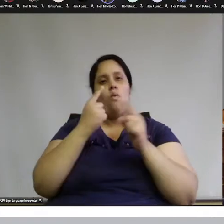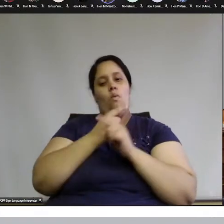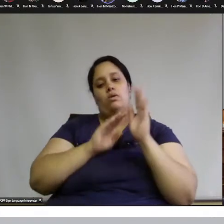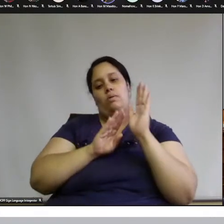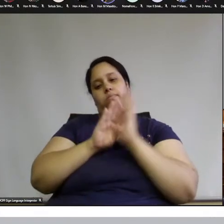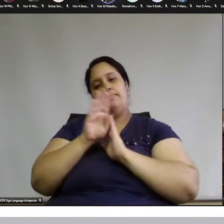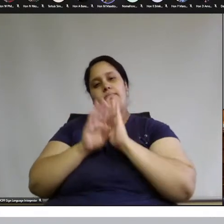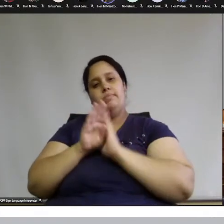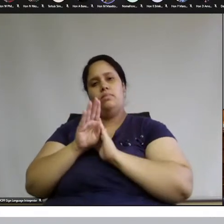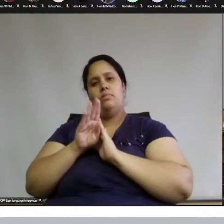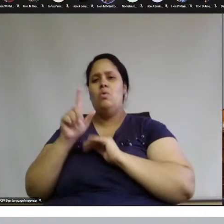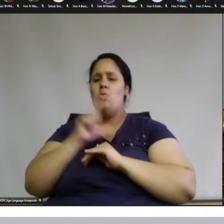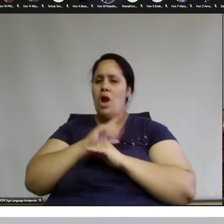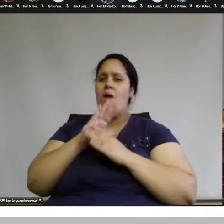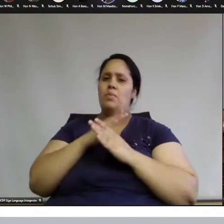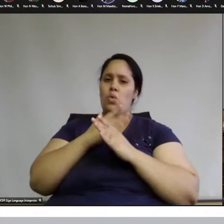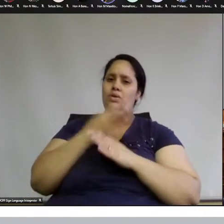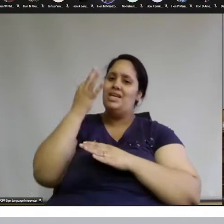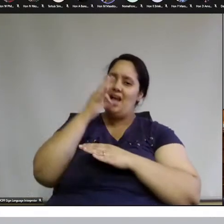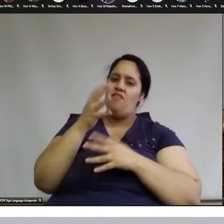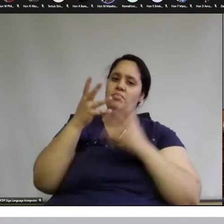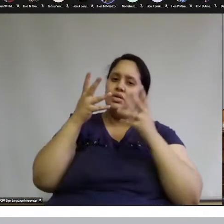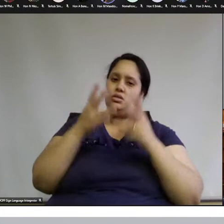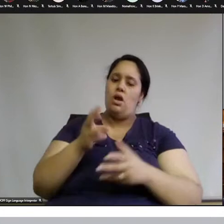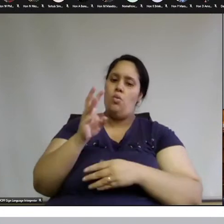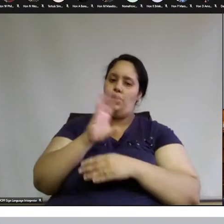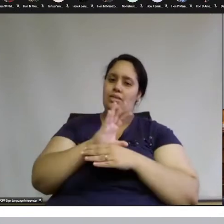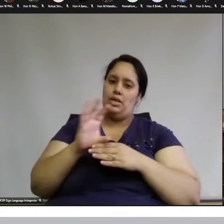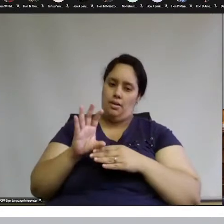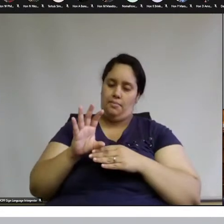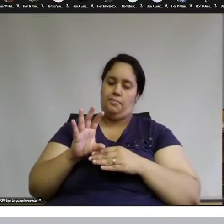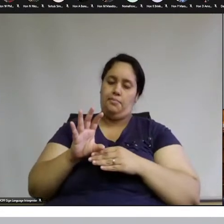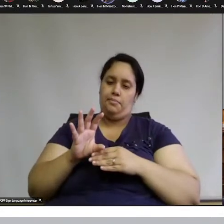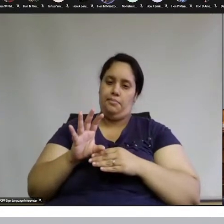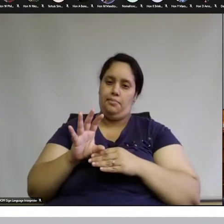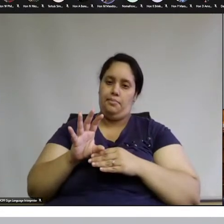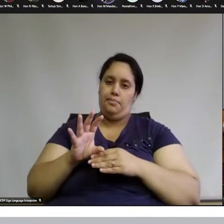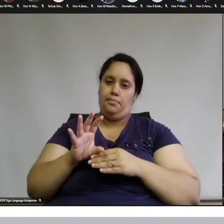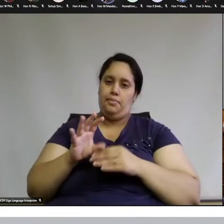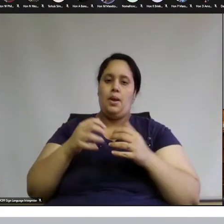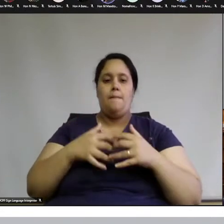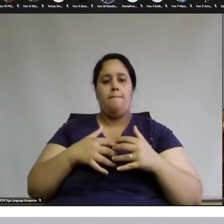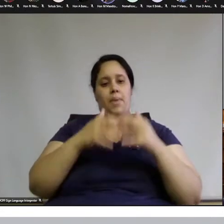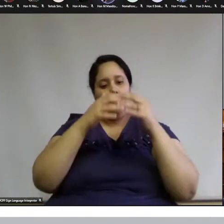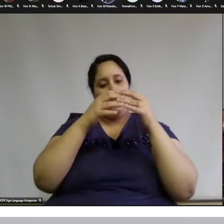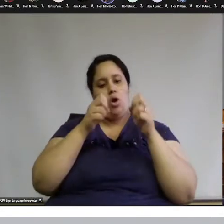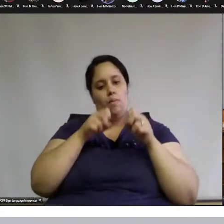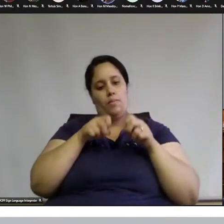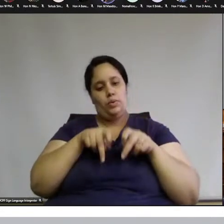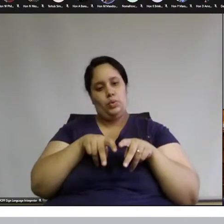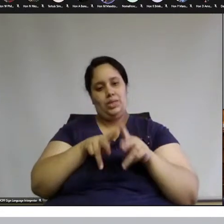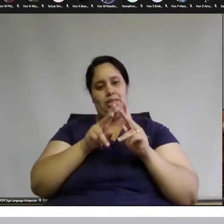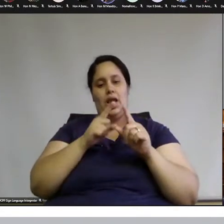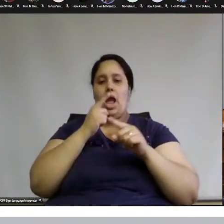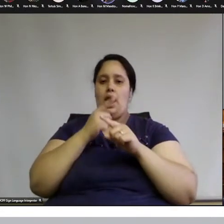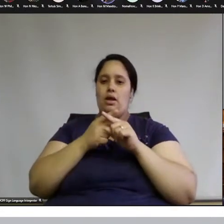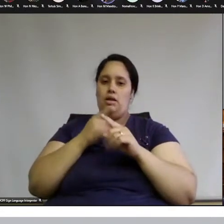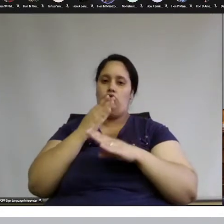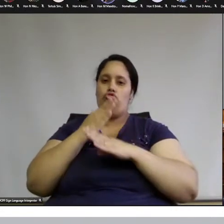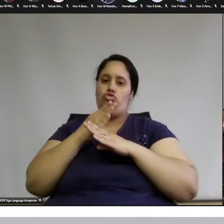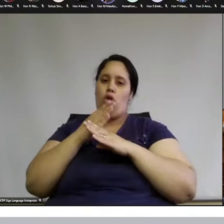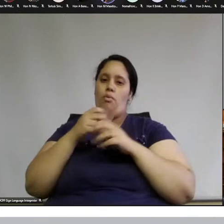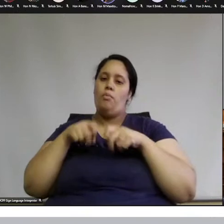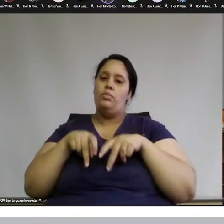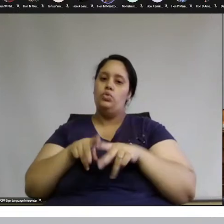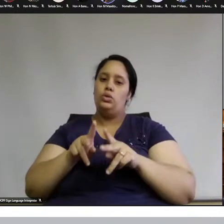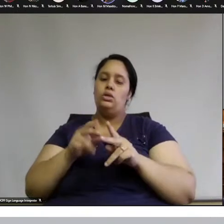because this government of Western Cape creates opportunities and job opportunities. And